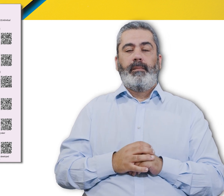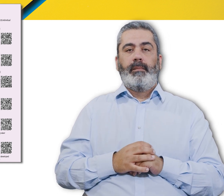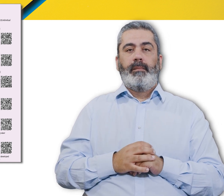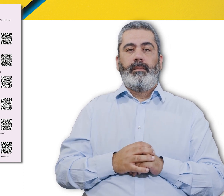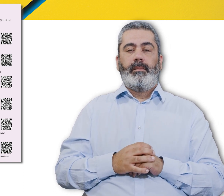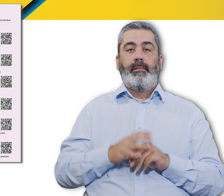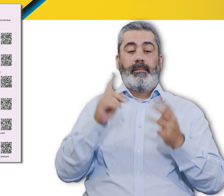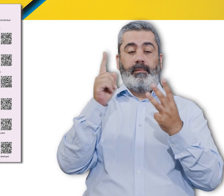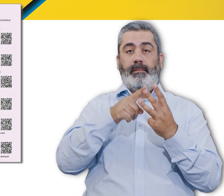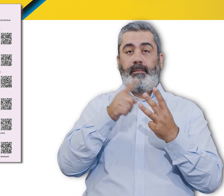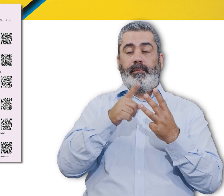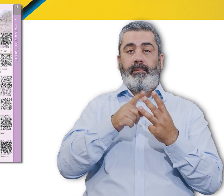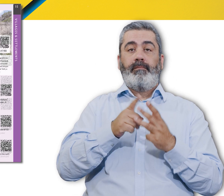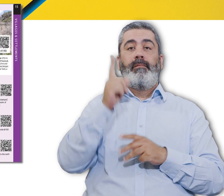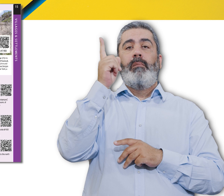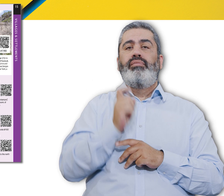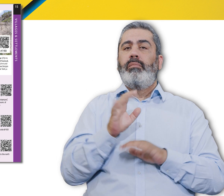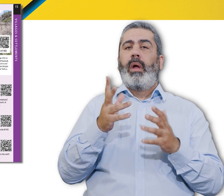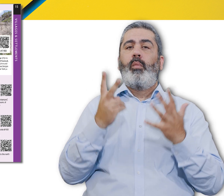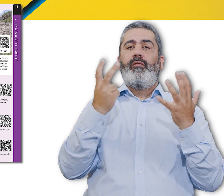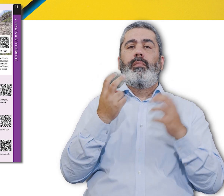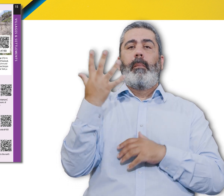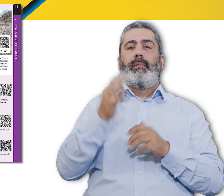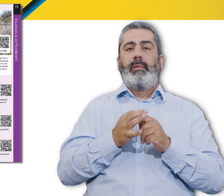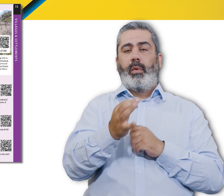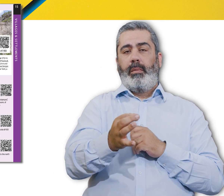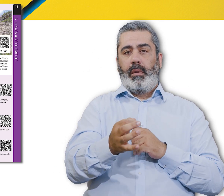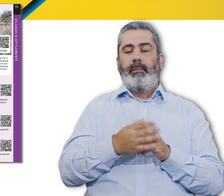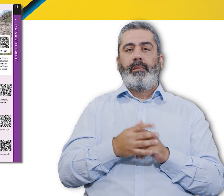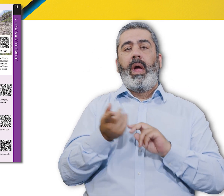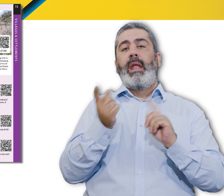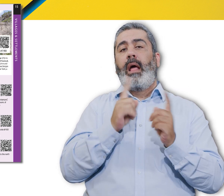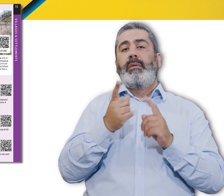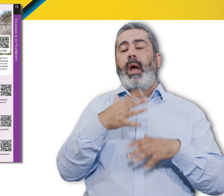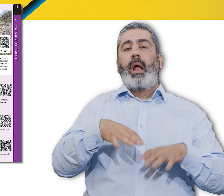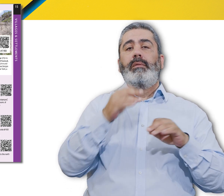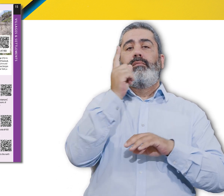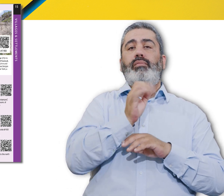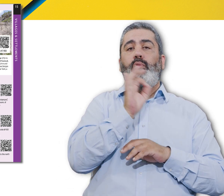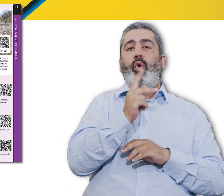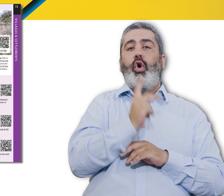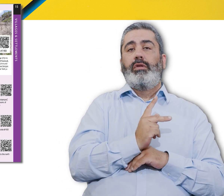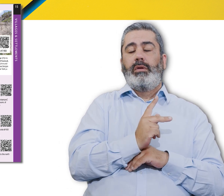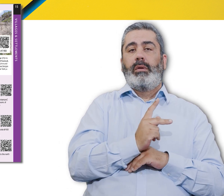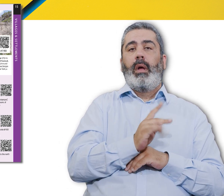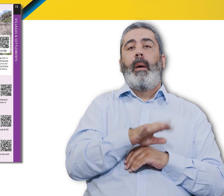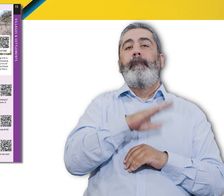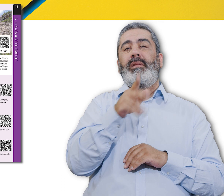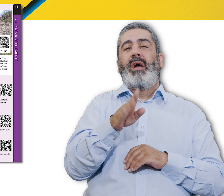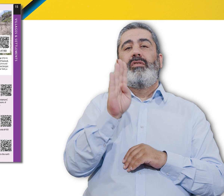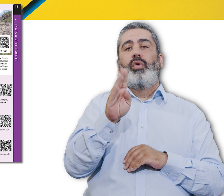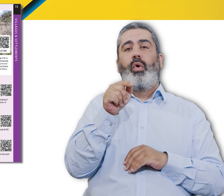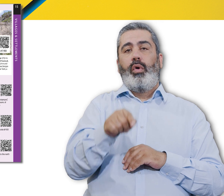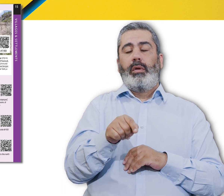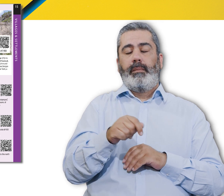infrastructure. End of page 14. Route B, 75 kilometers. Starting point 1, alternative starting